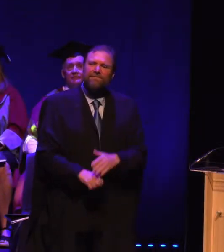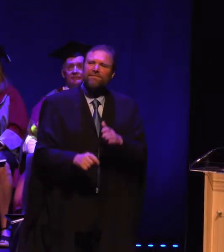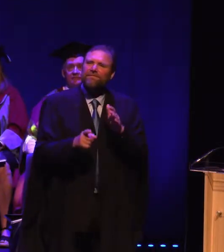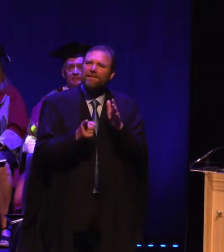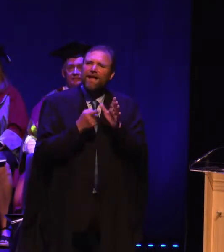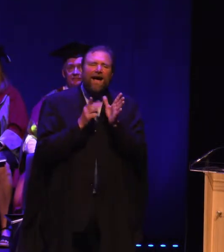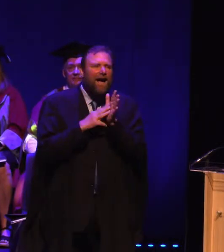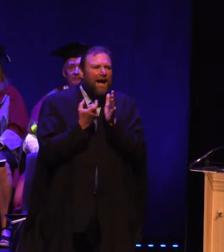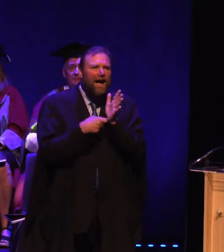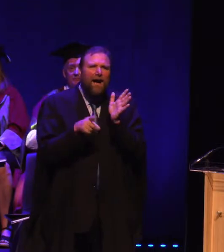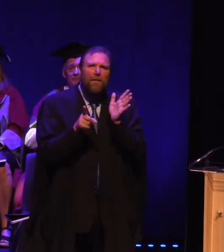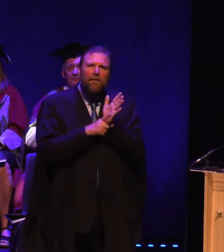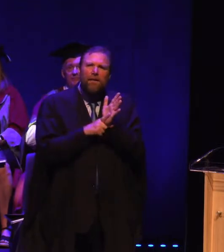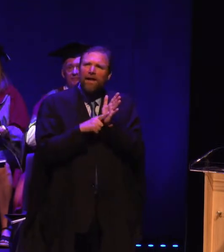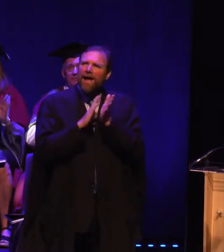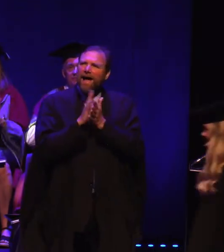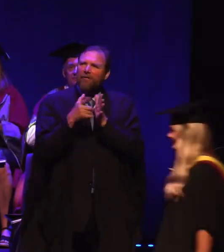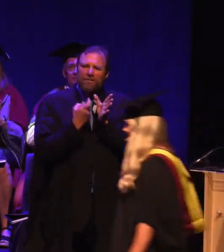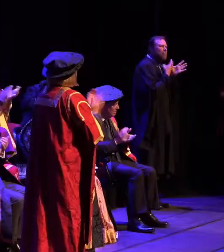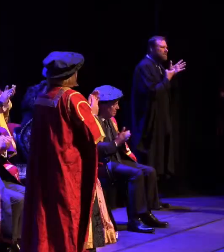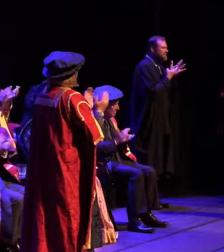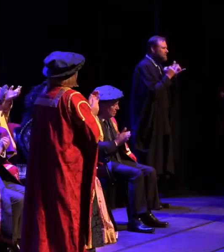Amber Harris.